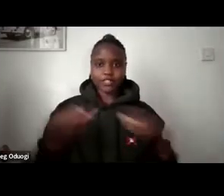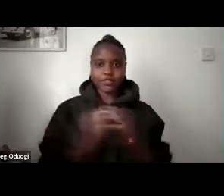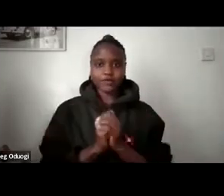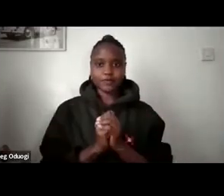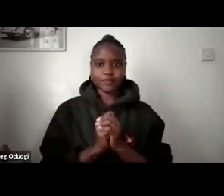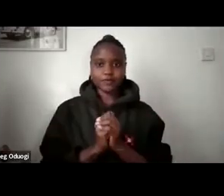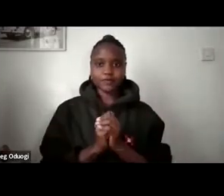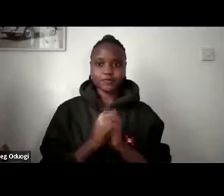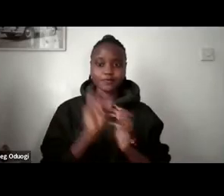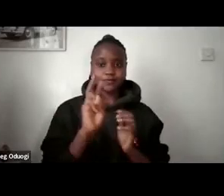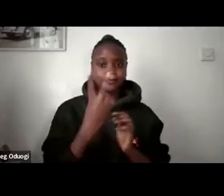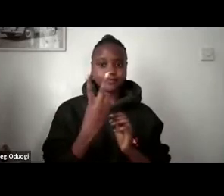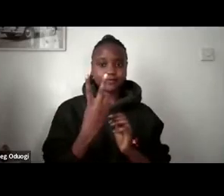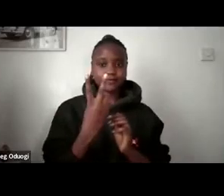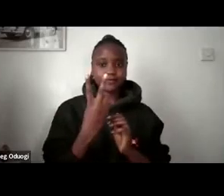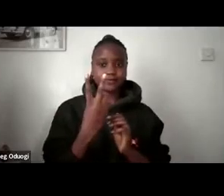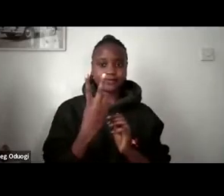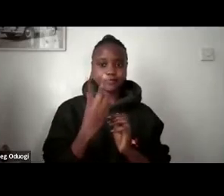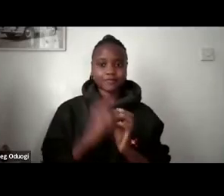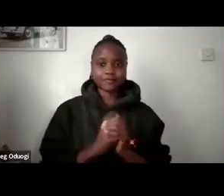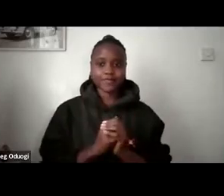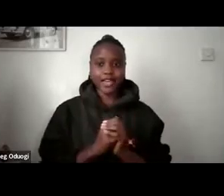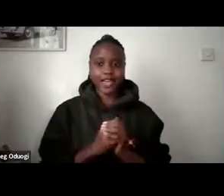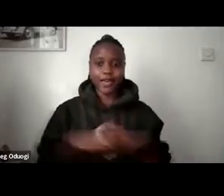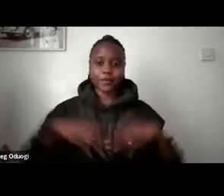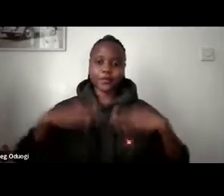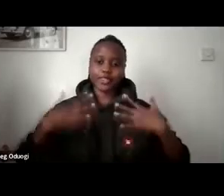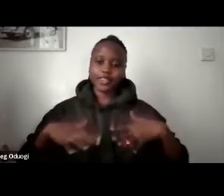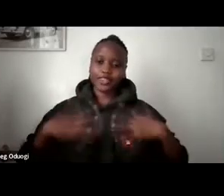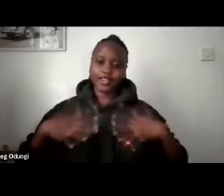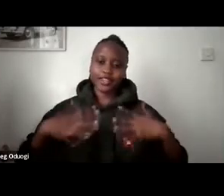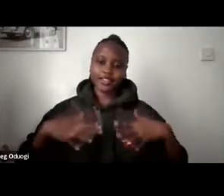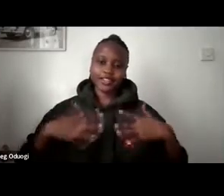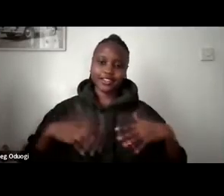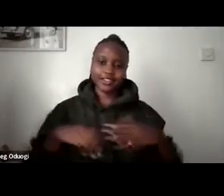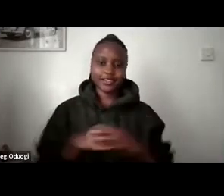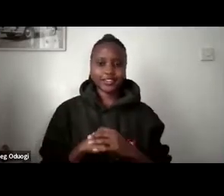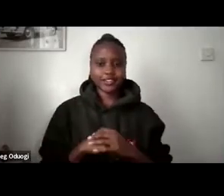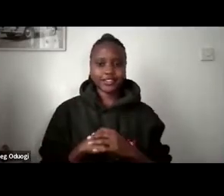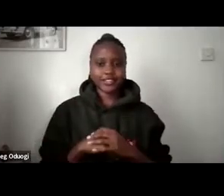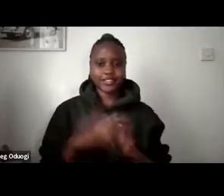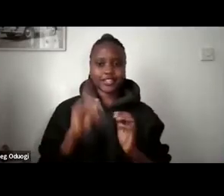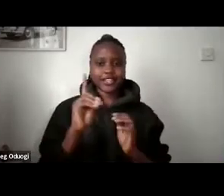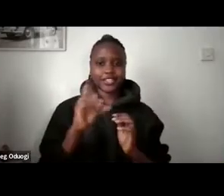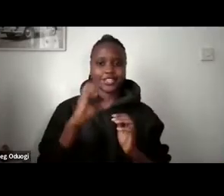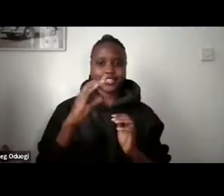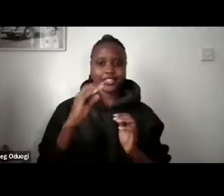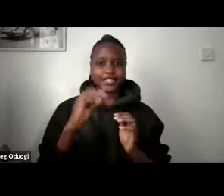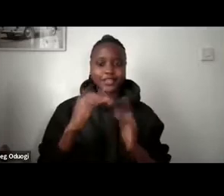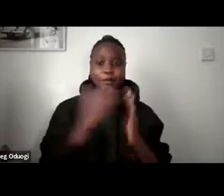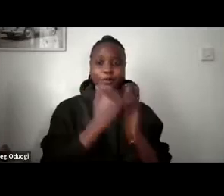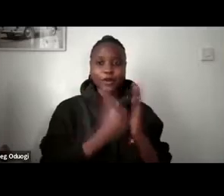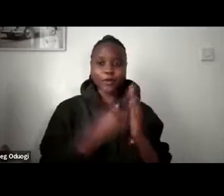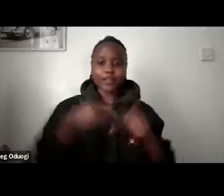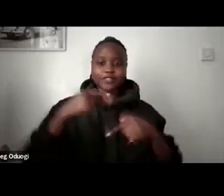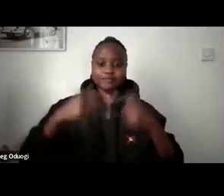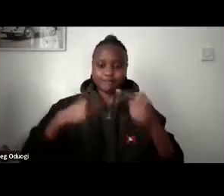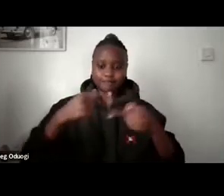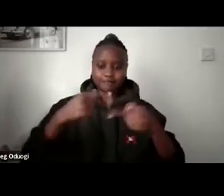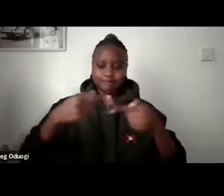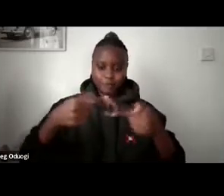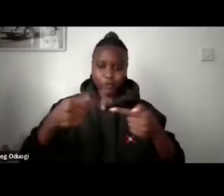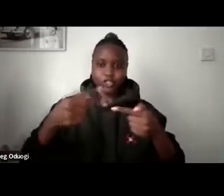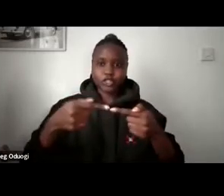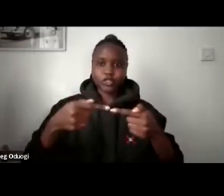Secondly, I'm extremely thrilled that the DEC program has continuously produced writers.